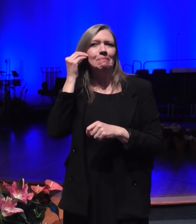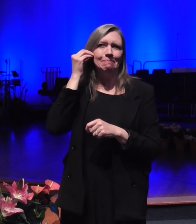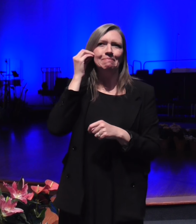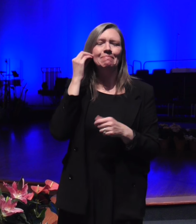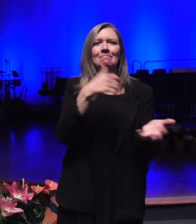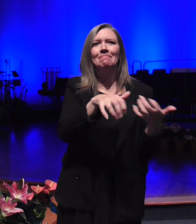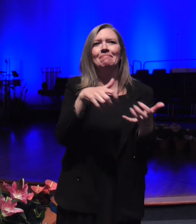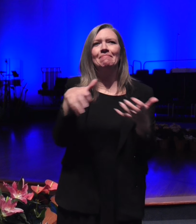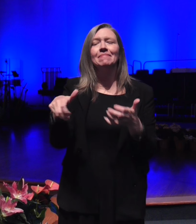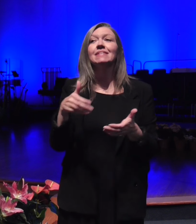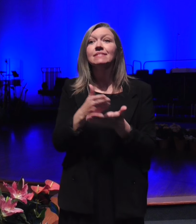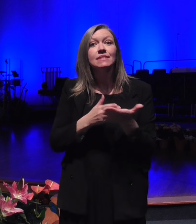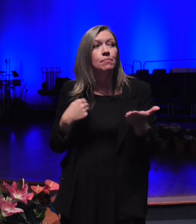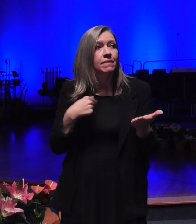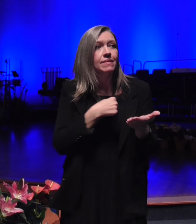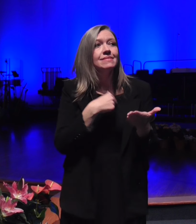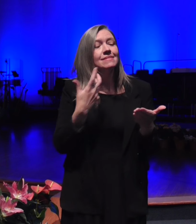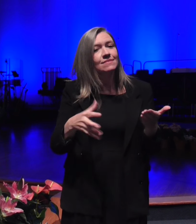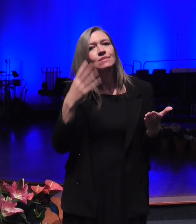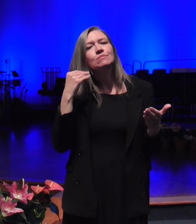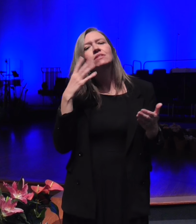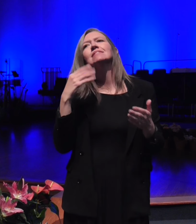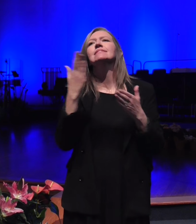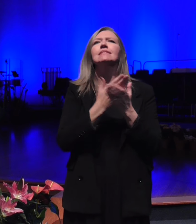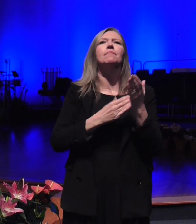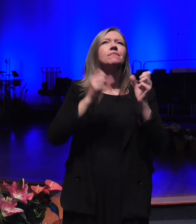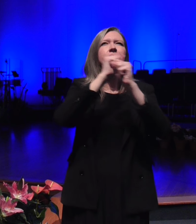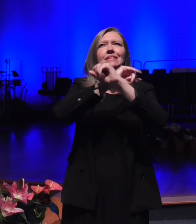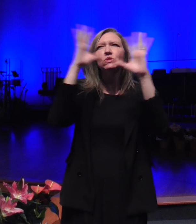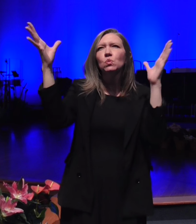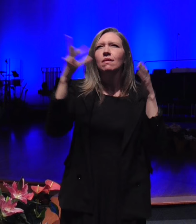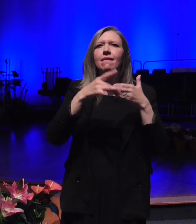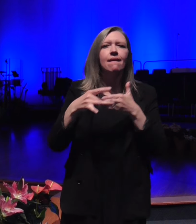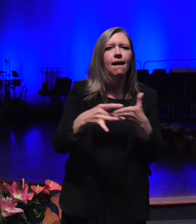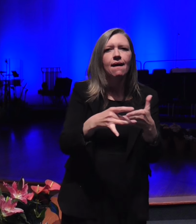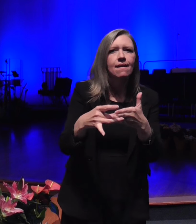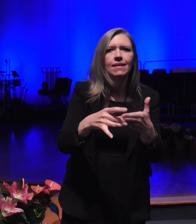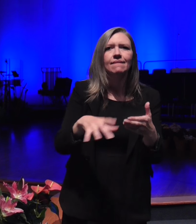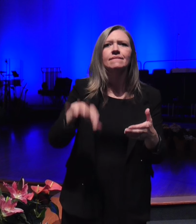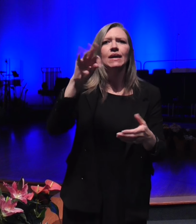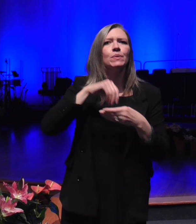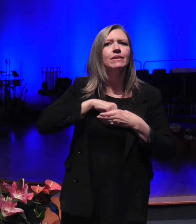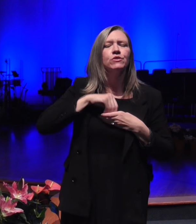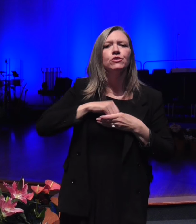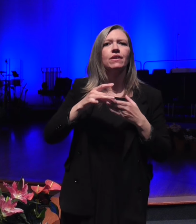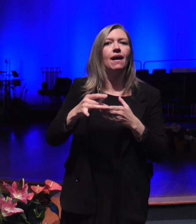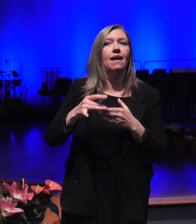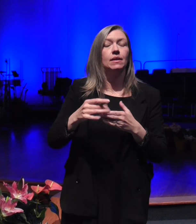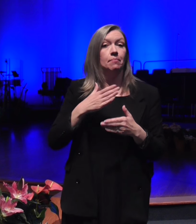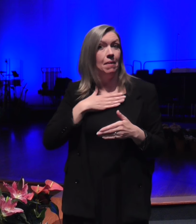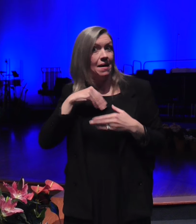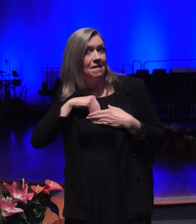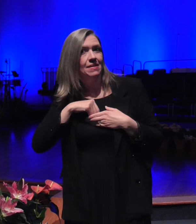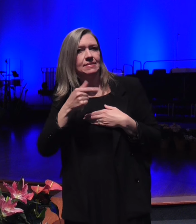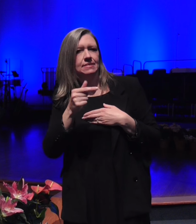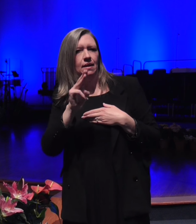Most of us have gone through some guided visualization where we've discovered our inner guide and advisor. Mine's Gumby, by the way.